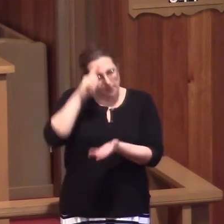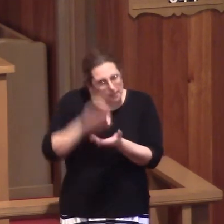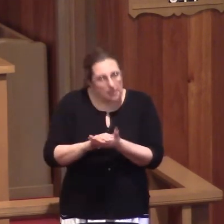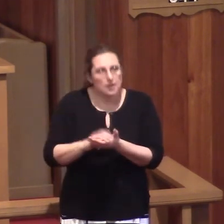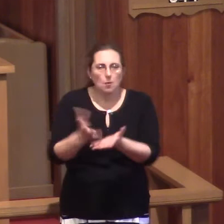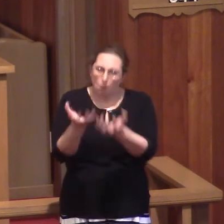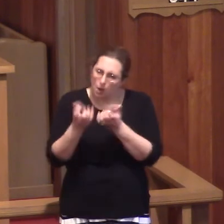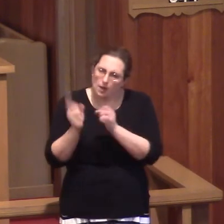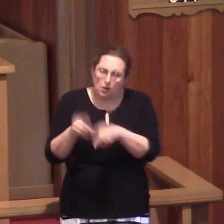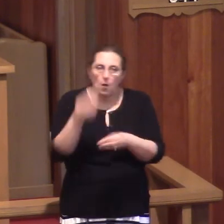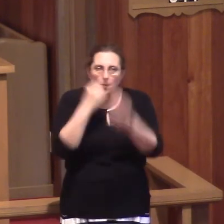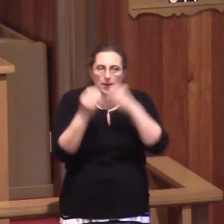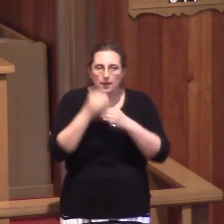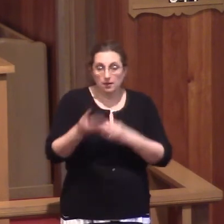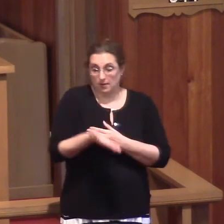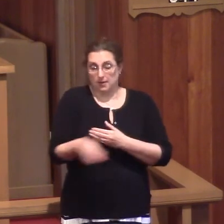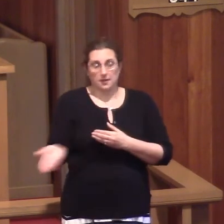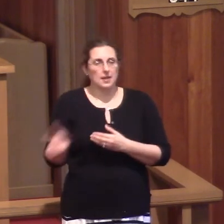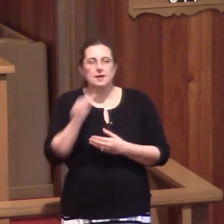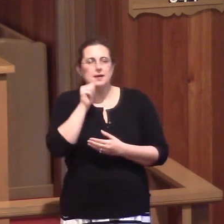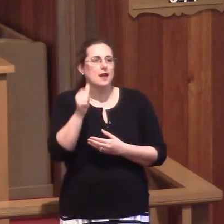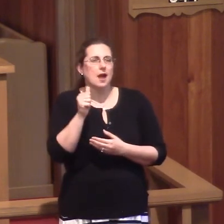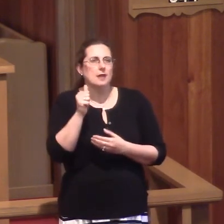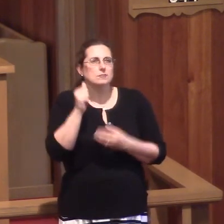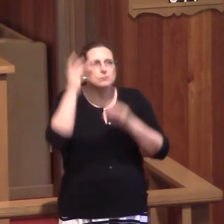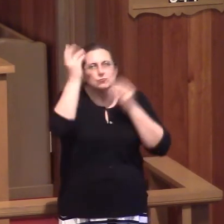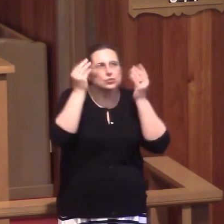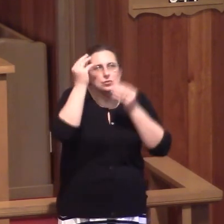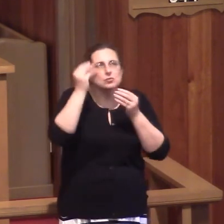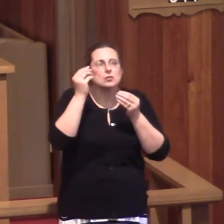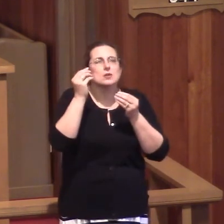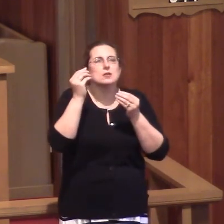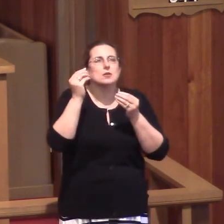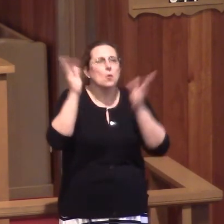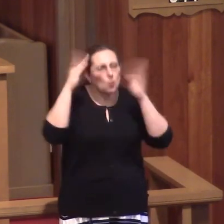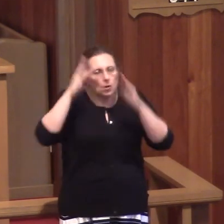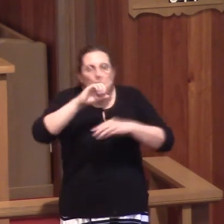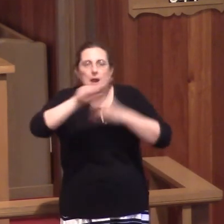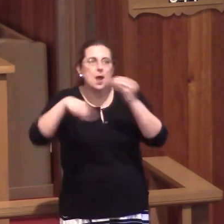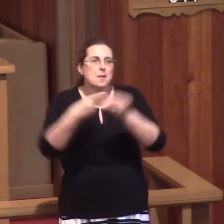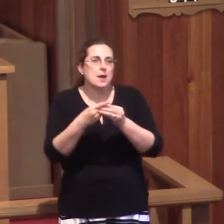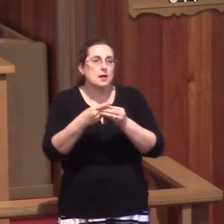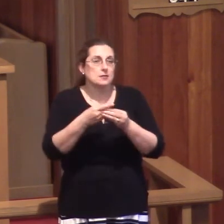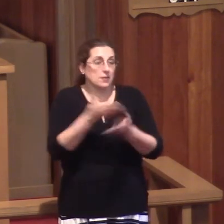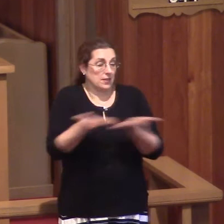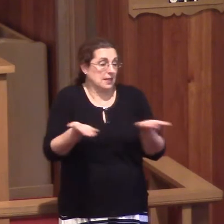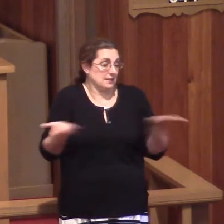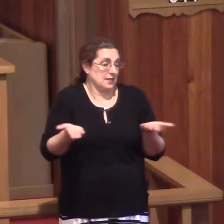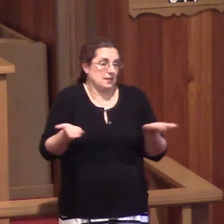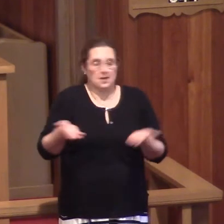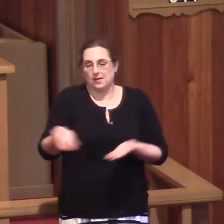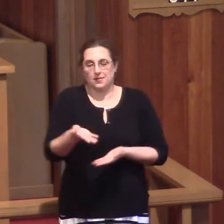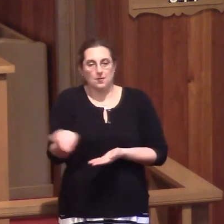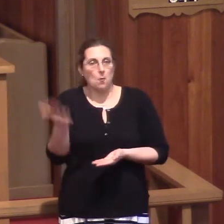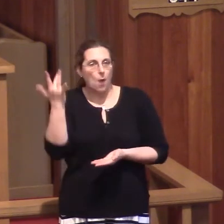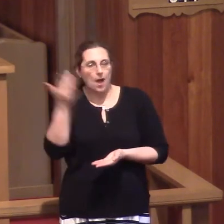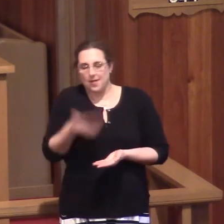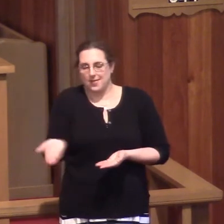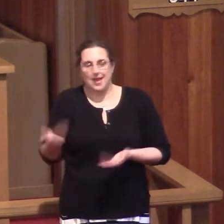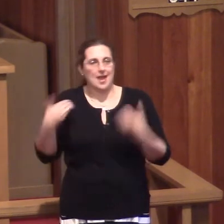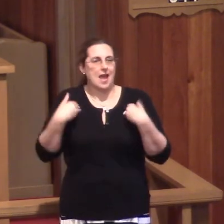They are the ones Who aren't concerned With earthly things Because they have nothing. They are the ones Who are